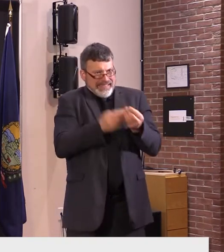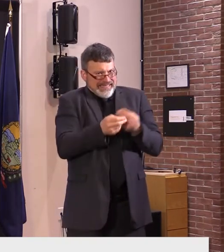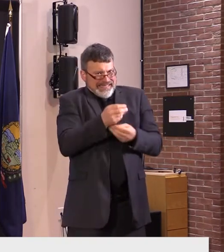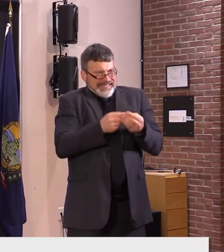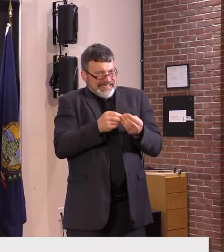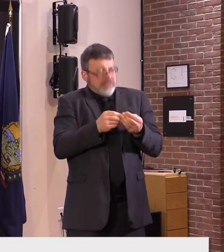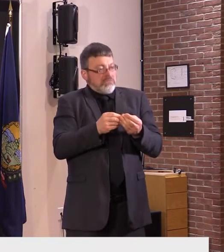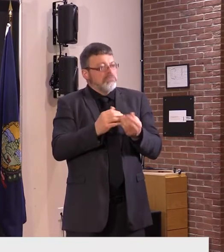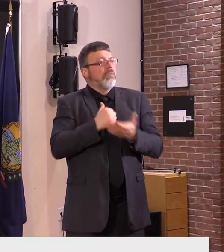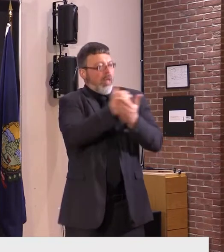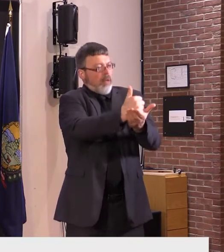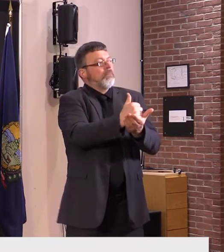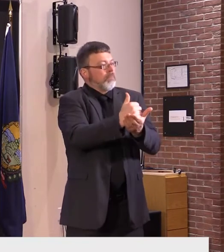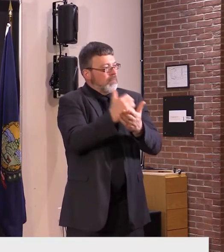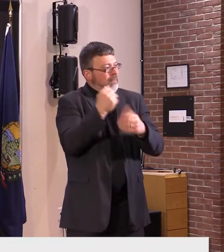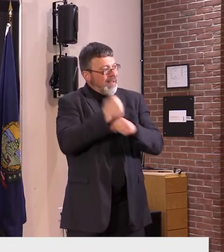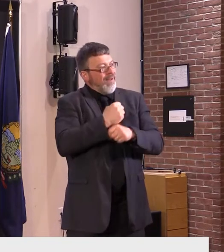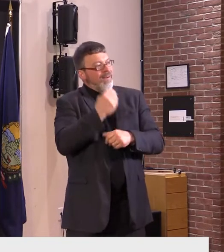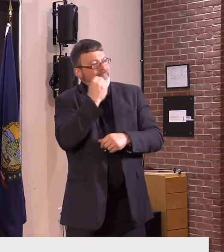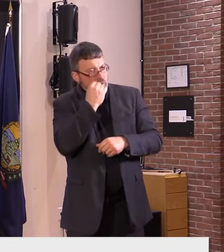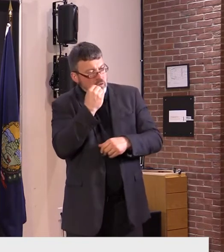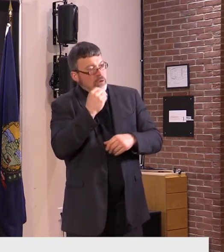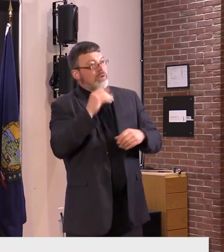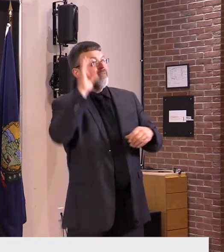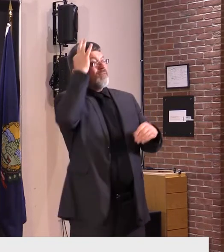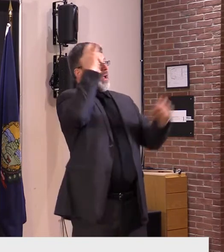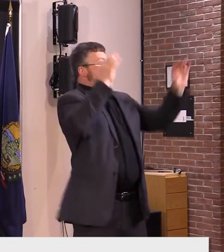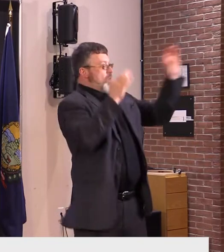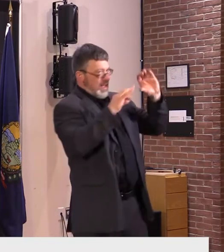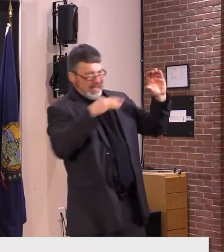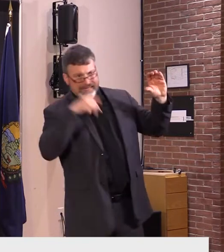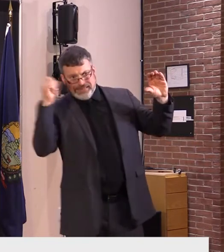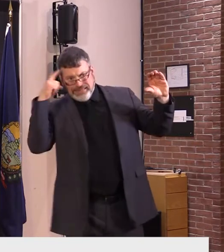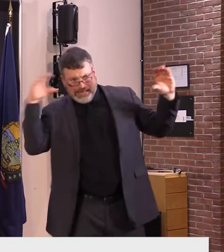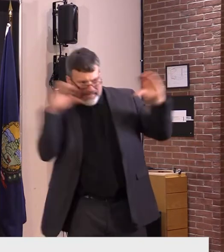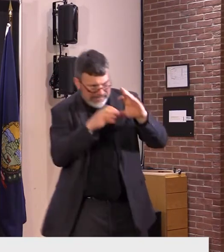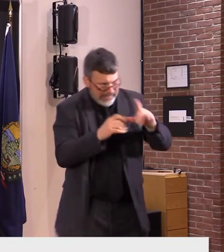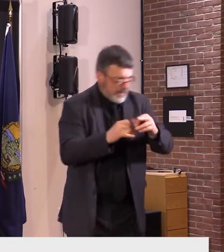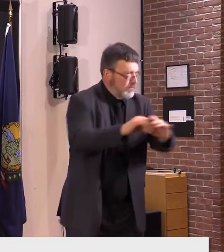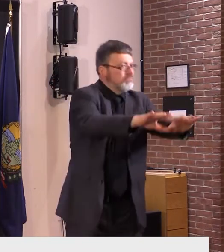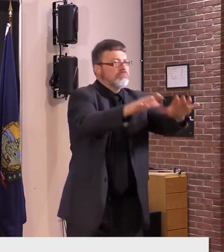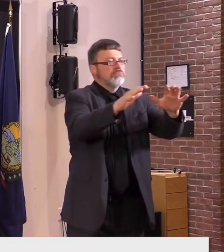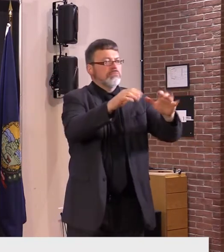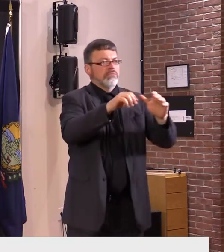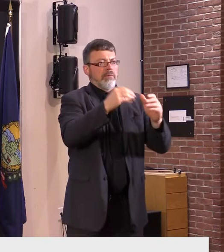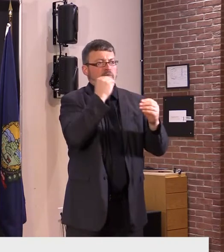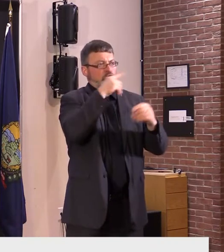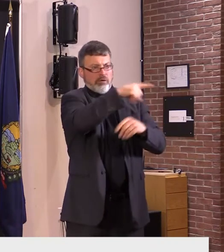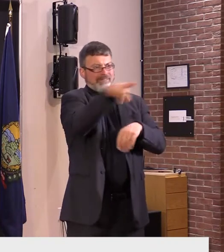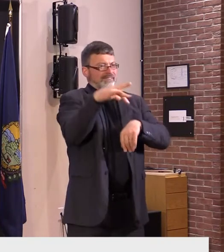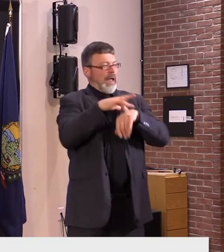federal help, and we'll continue to draw down federal funding in order to do that. But we'll see.